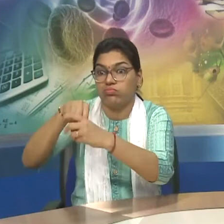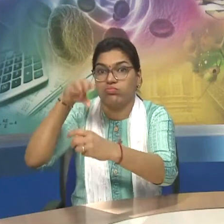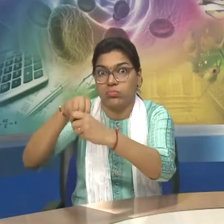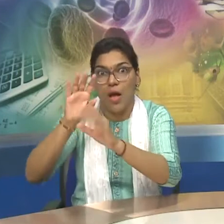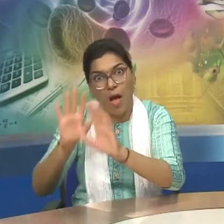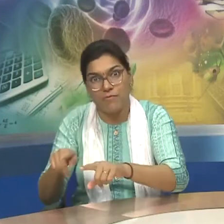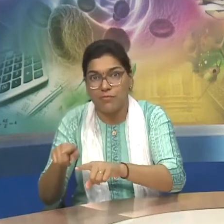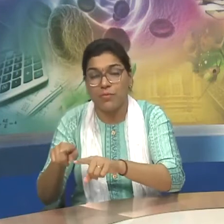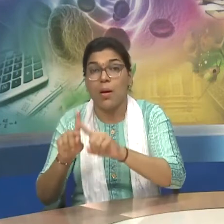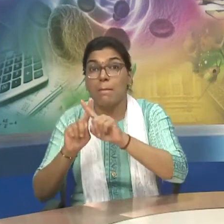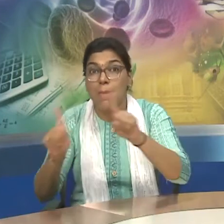to